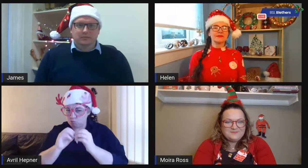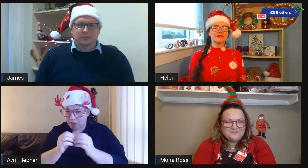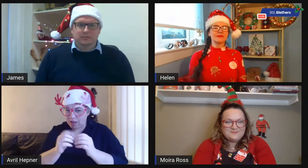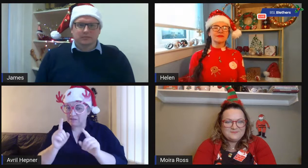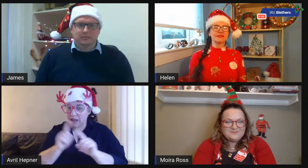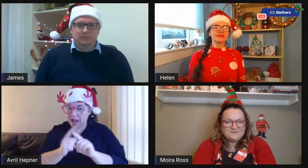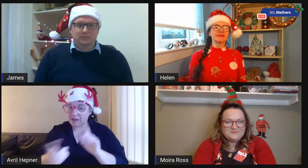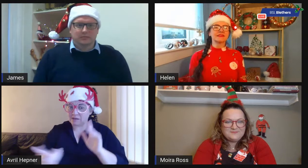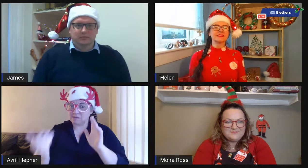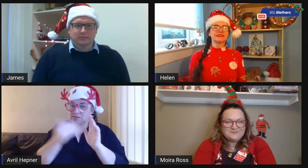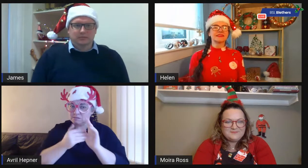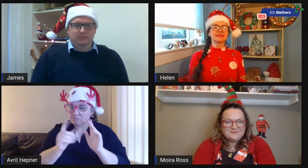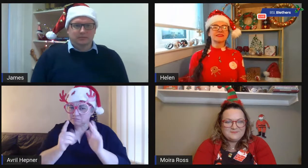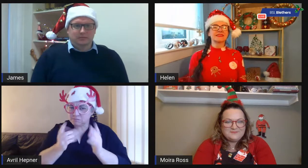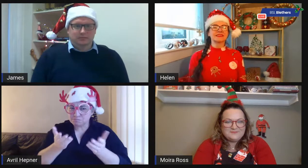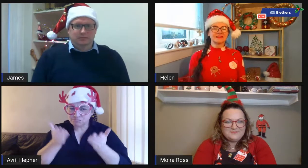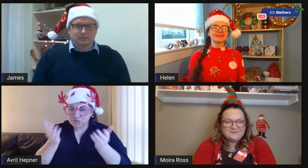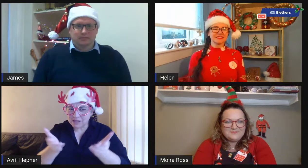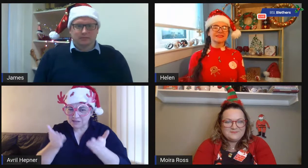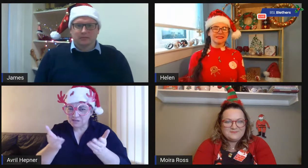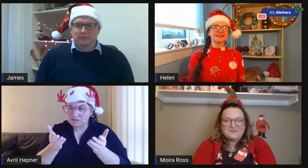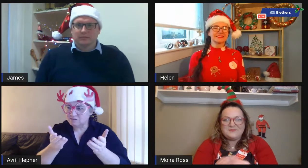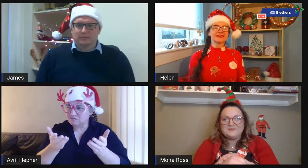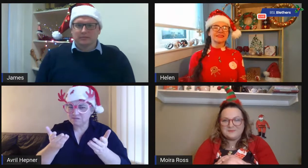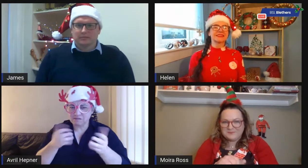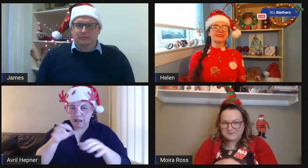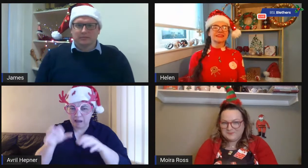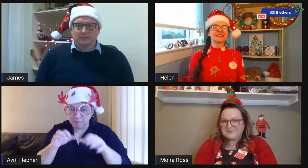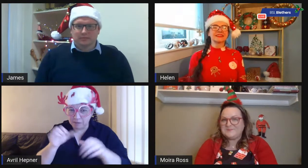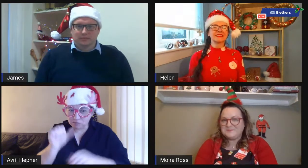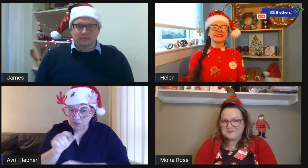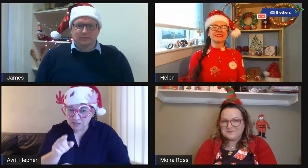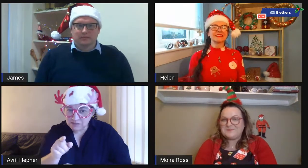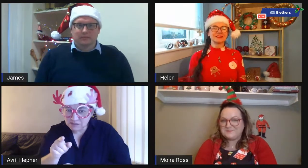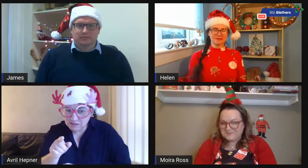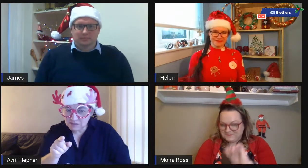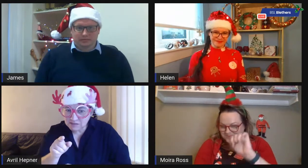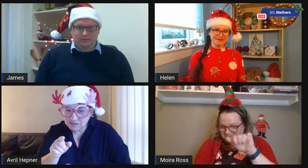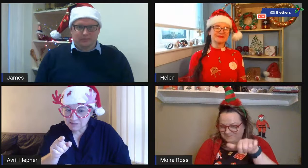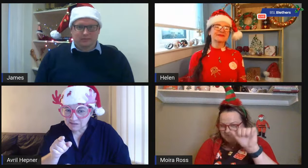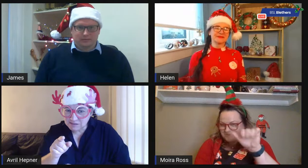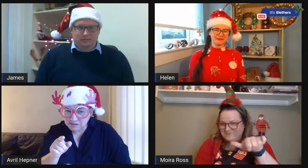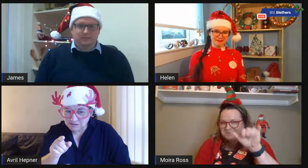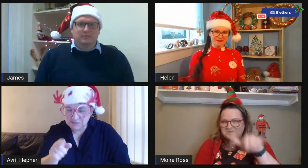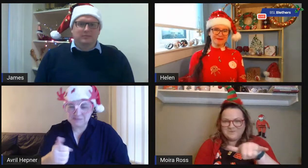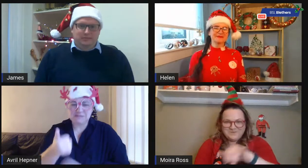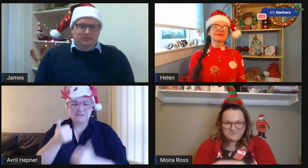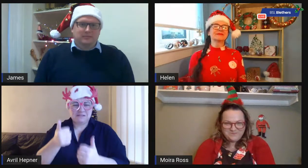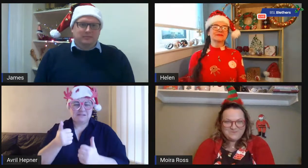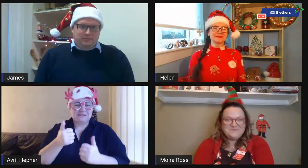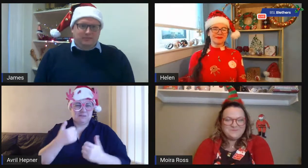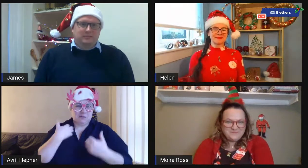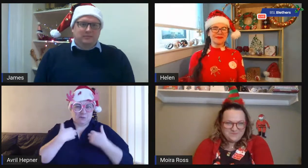Moira, you're going to be talking to us about crafts and presents for pets. Is that right? That's correct,